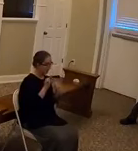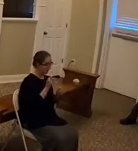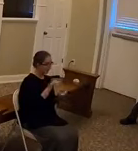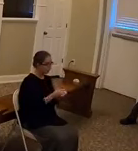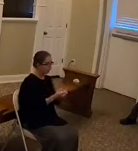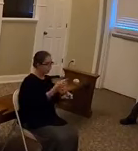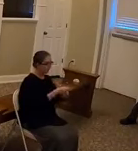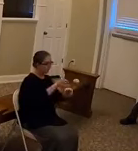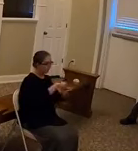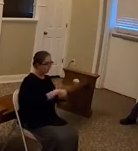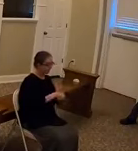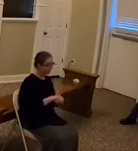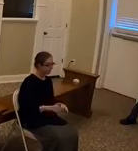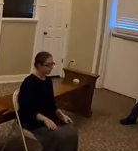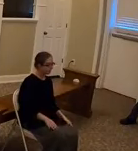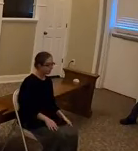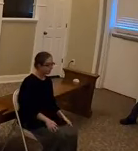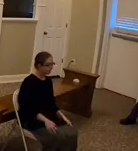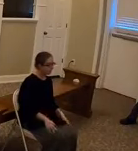him.